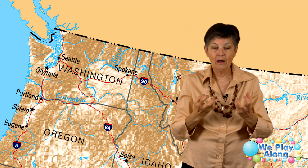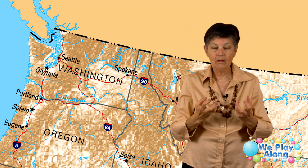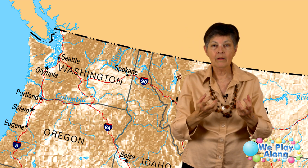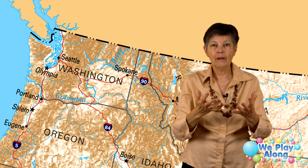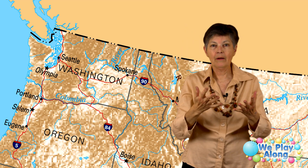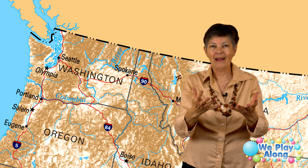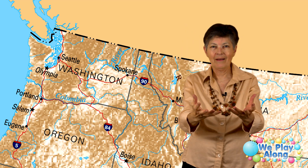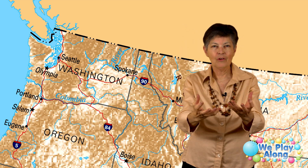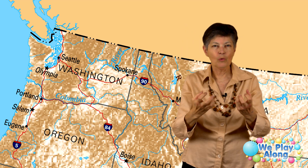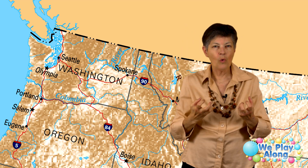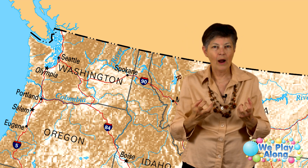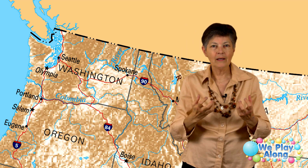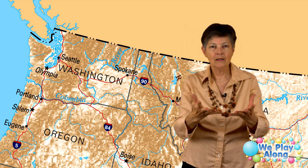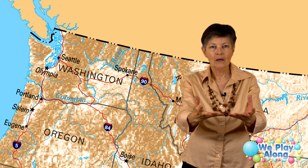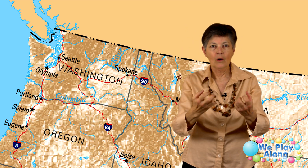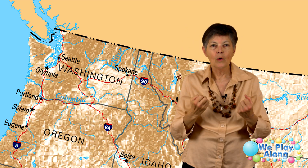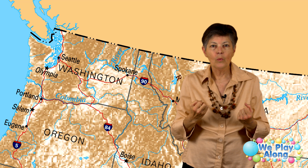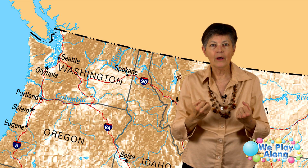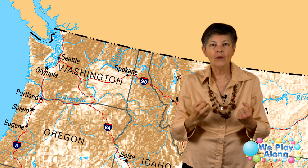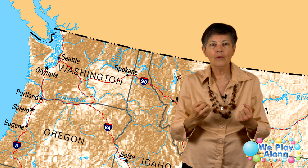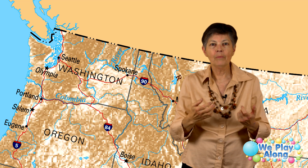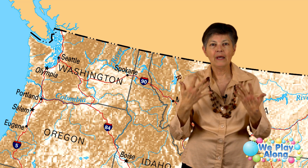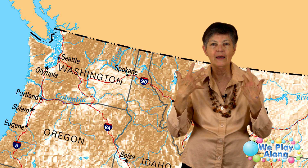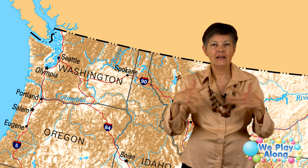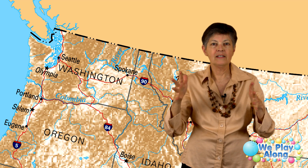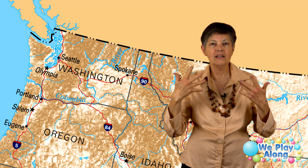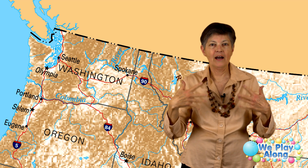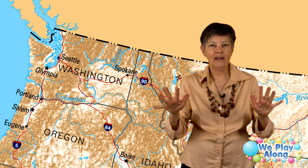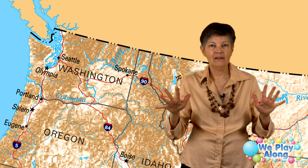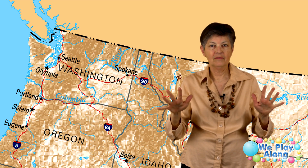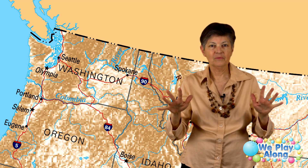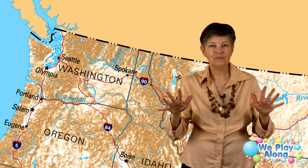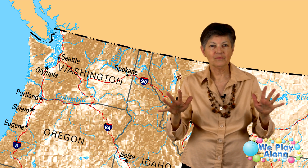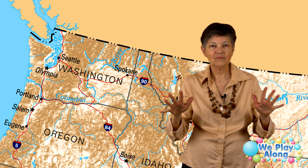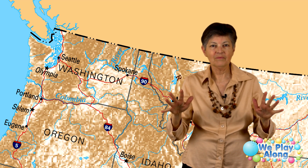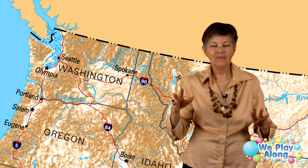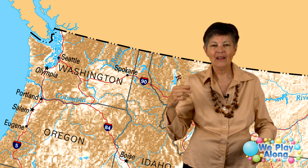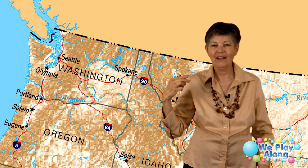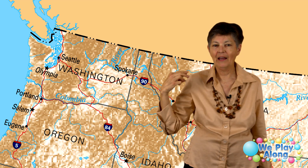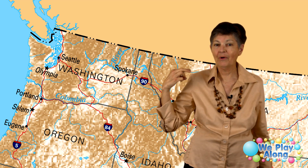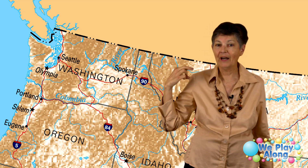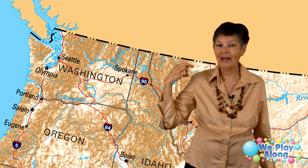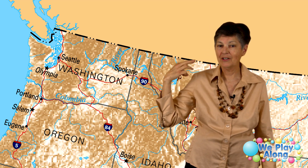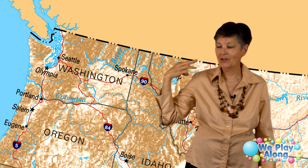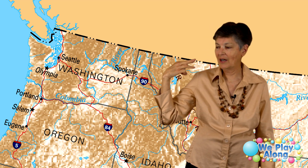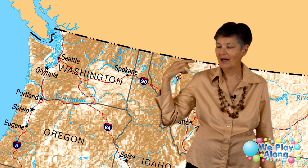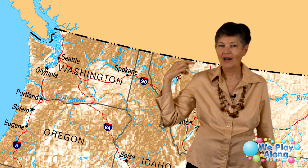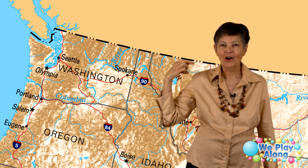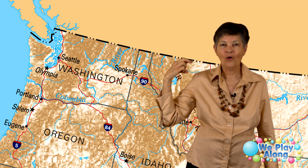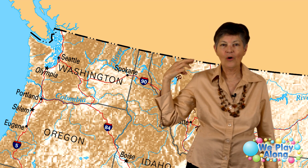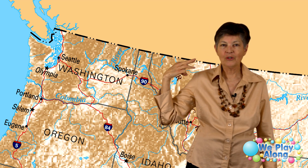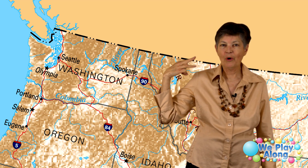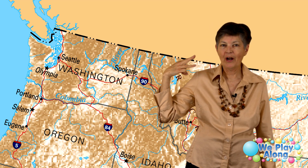will, like your want, will be done. Now we're going to get to the chorus part. It